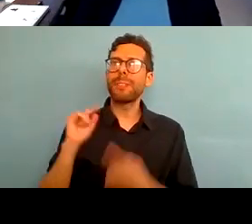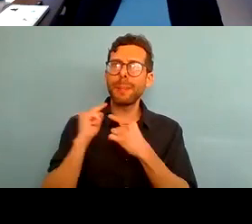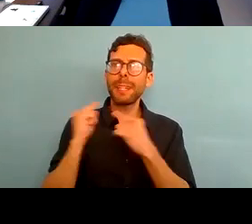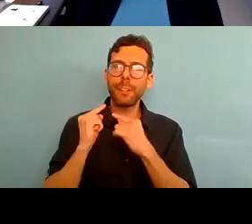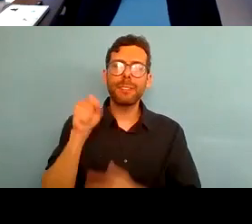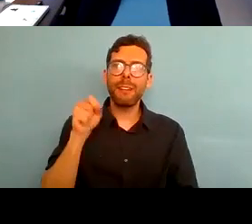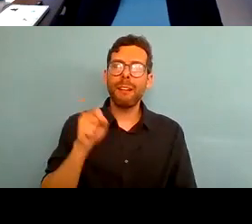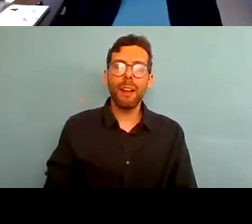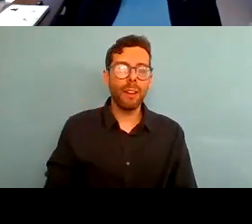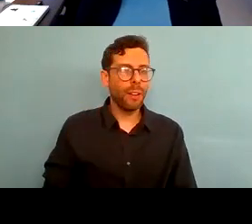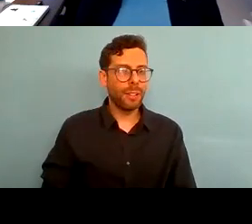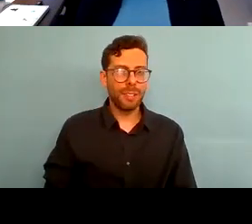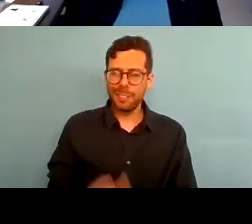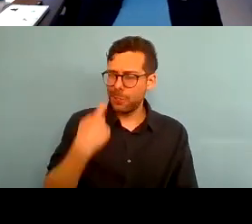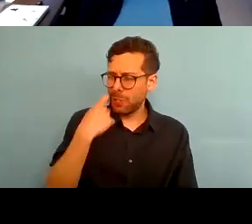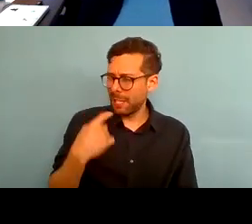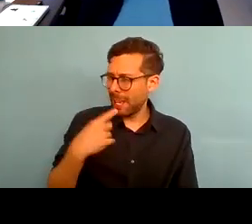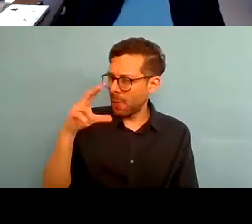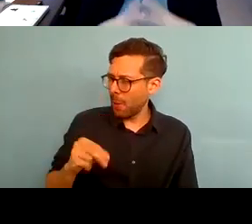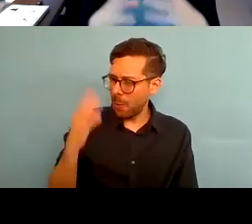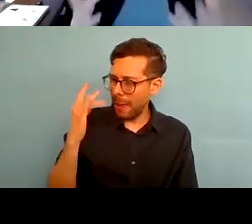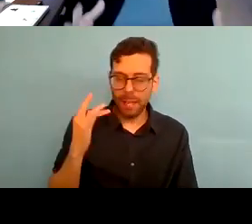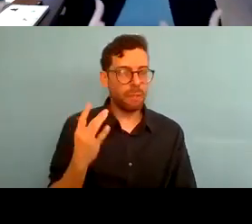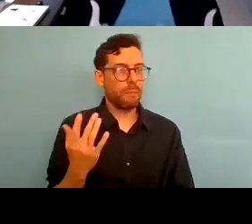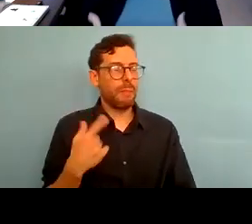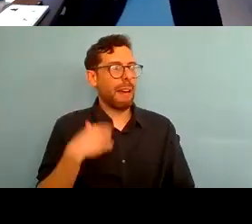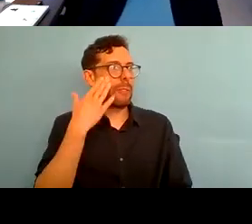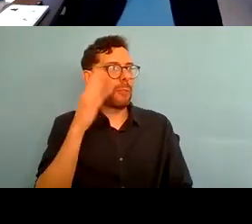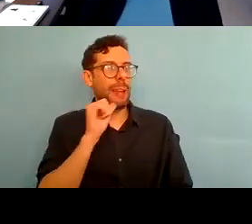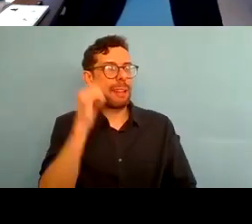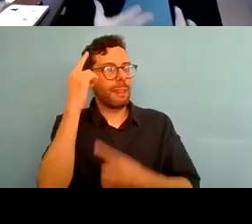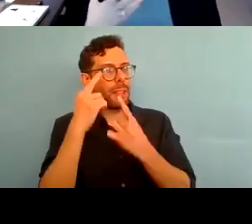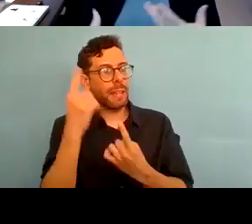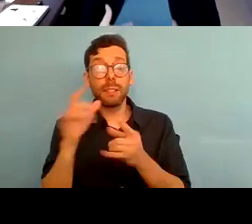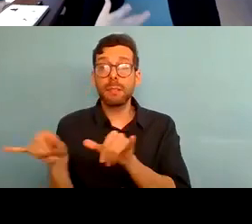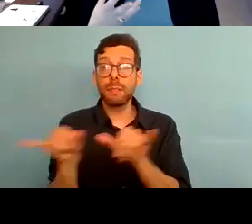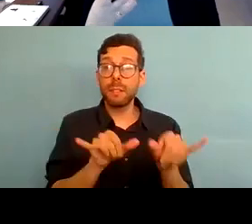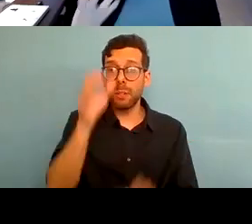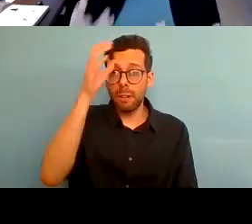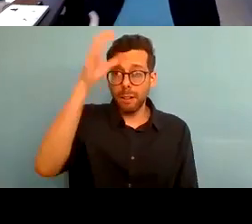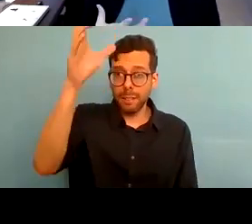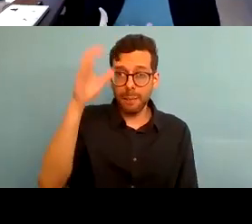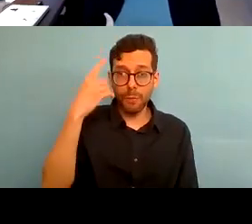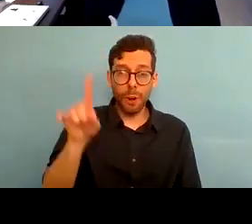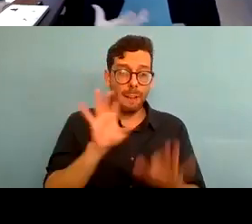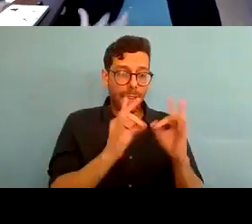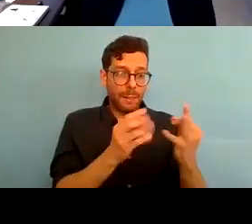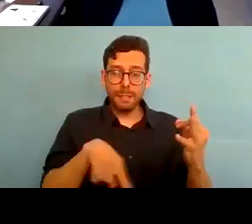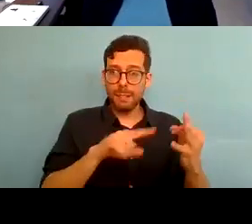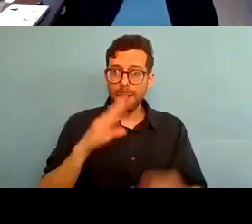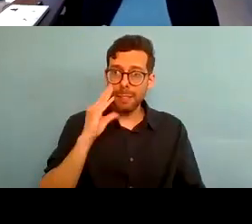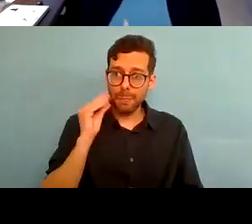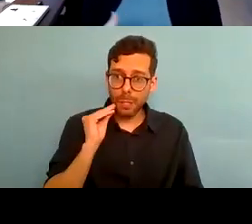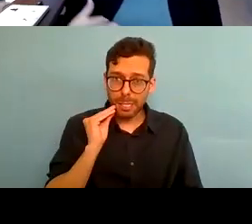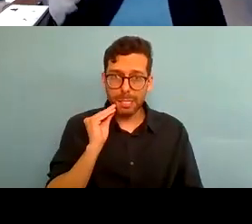I'll be like, oh, I don't know. I didn't think about it, right? So it's kind of the same concept when you're talking to families who've been experiencing something for so